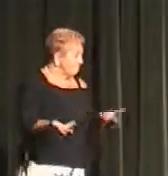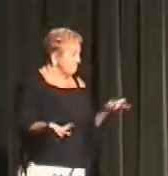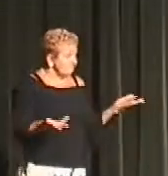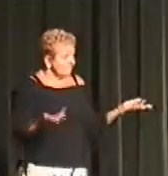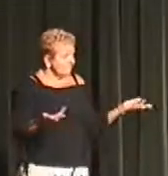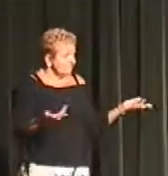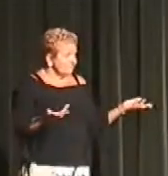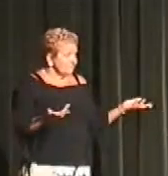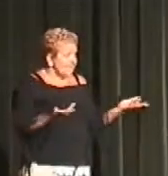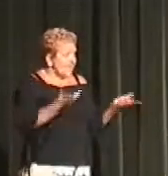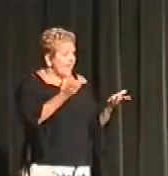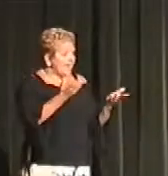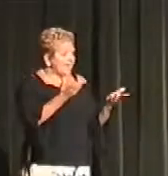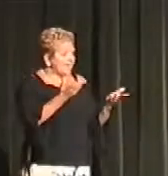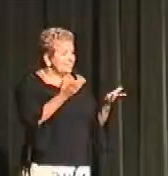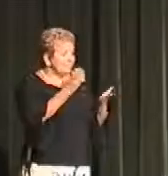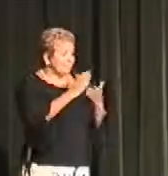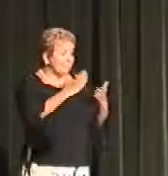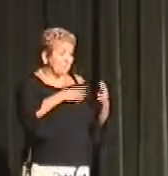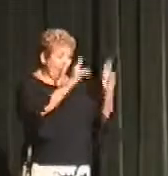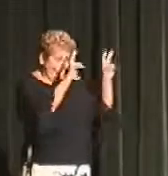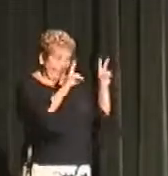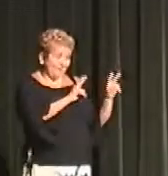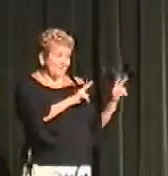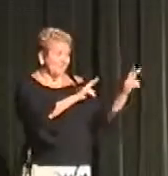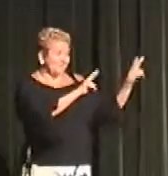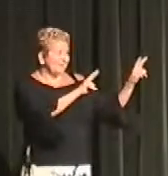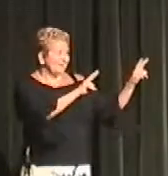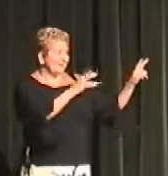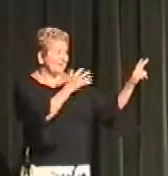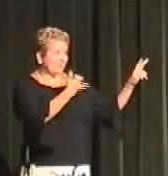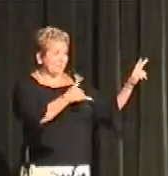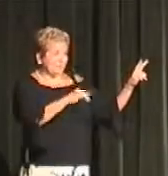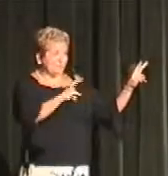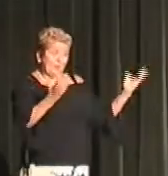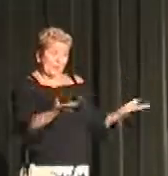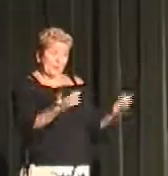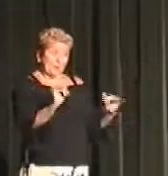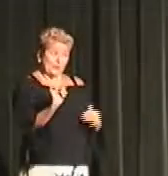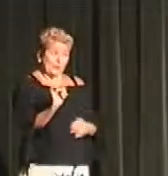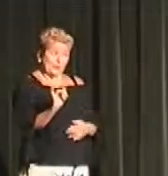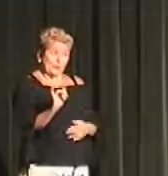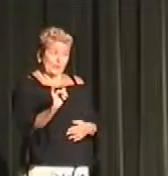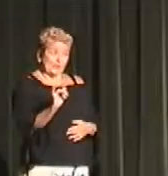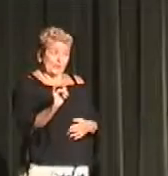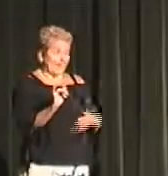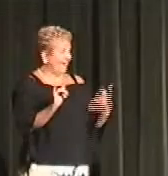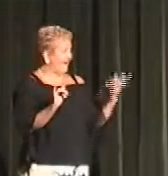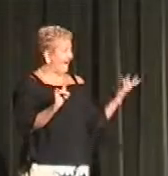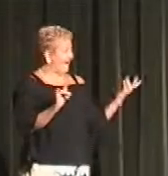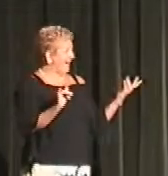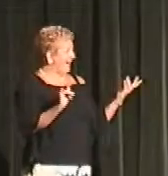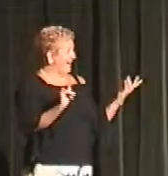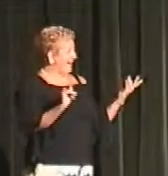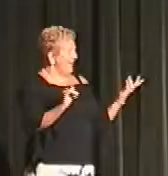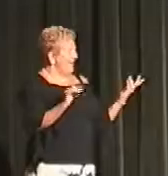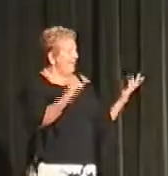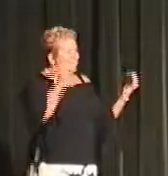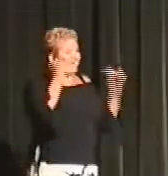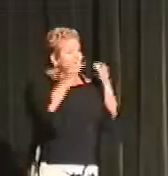there are some of my heroes that are sharing with you guys this weekend. And, the idea that Bob and Sandy were